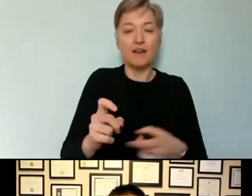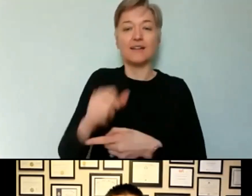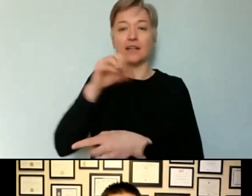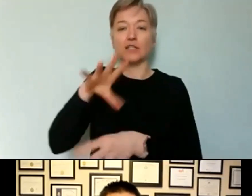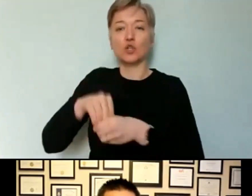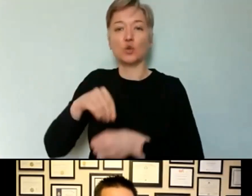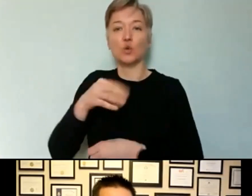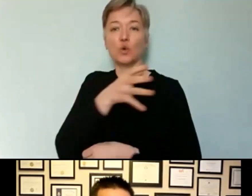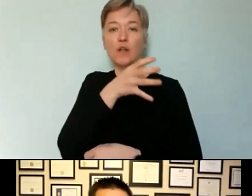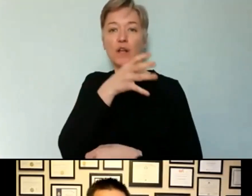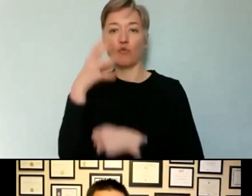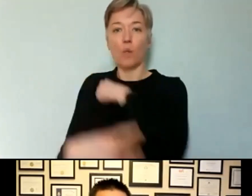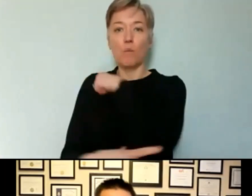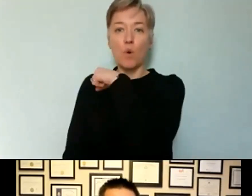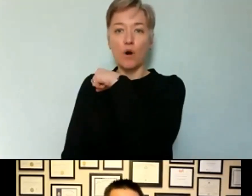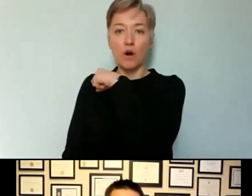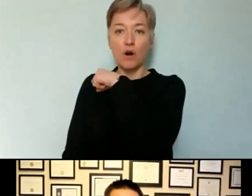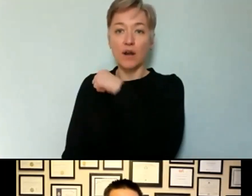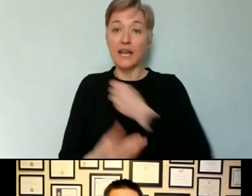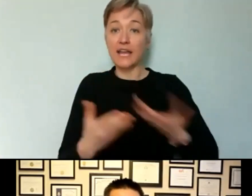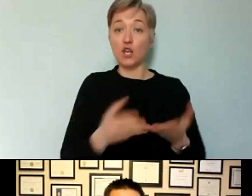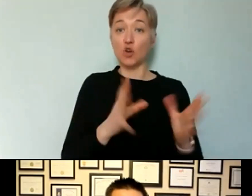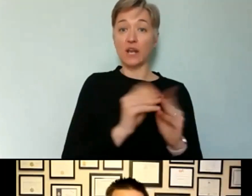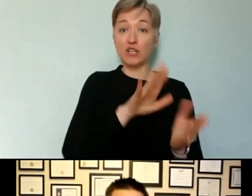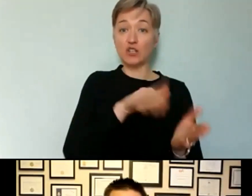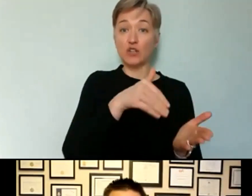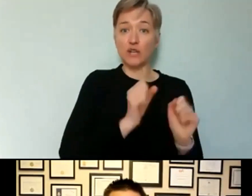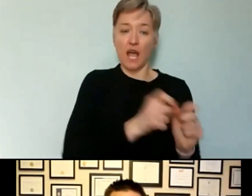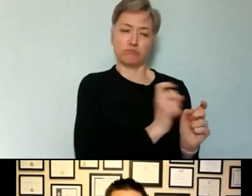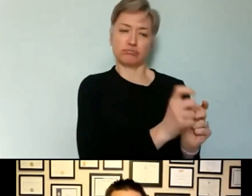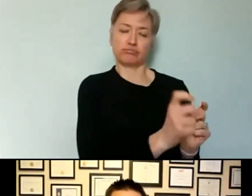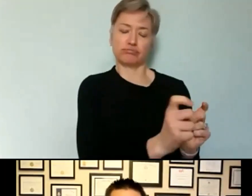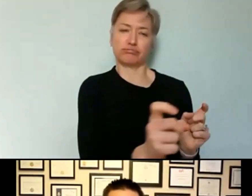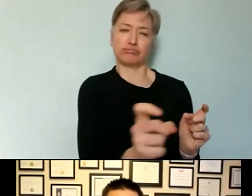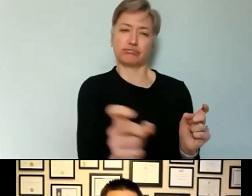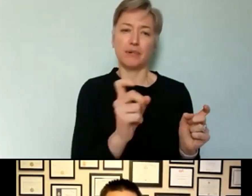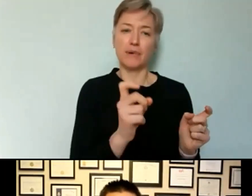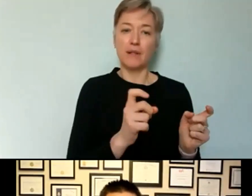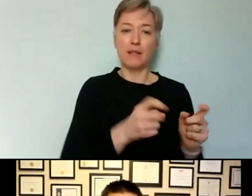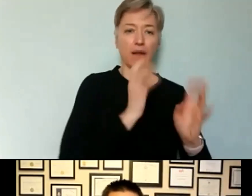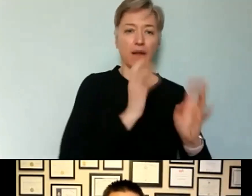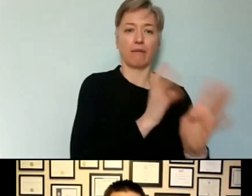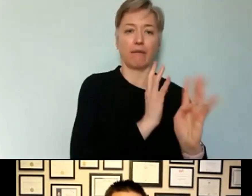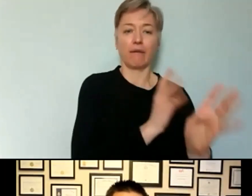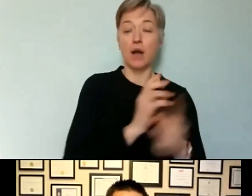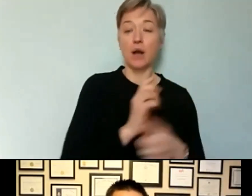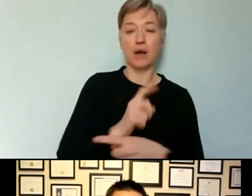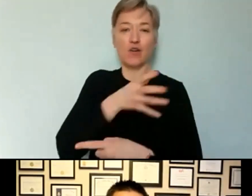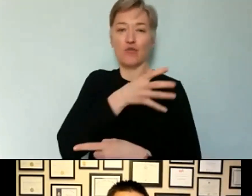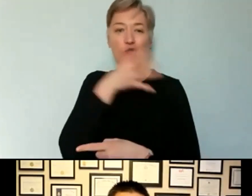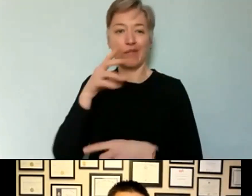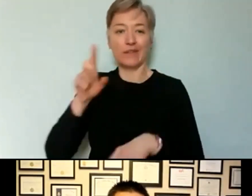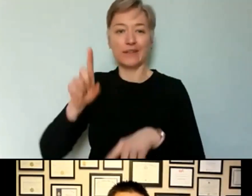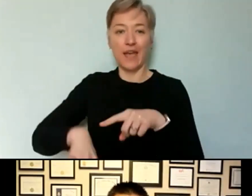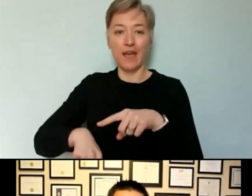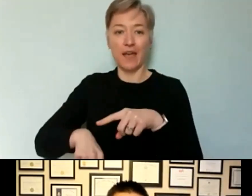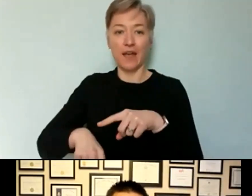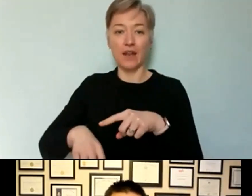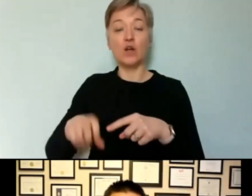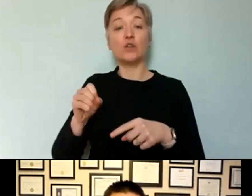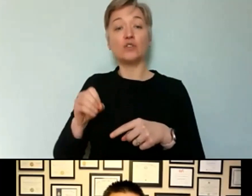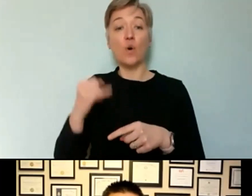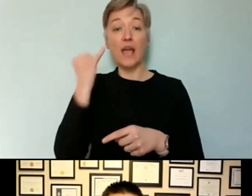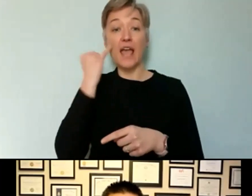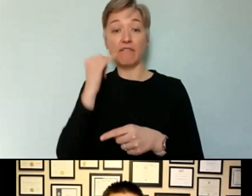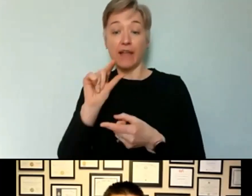can take thousands of people a day. That's not something that a rural community has the luxury of being able to do. So when they have to open a vial of Moderna, they've got to use